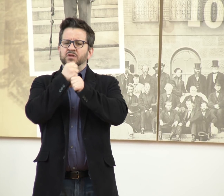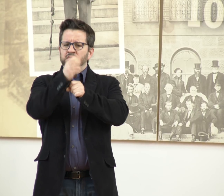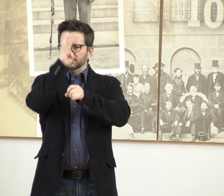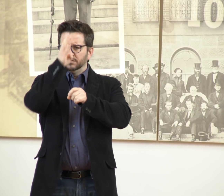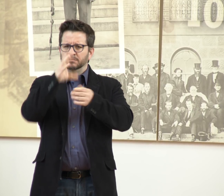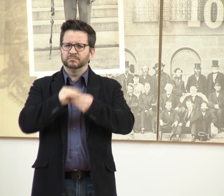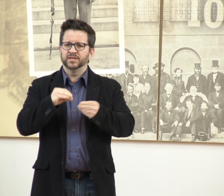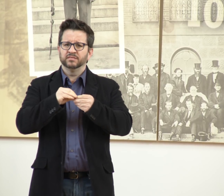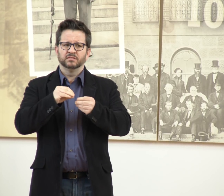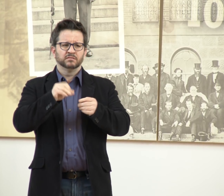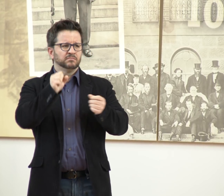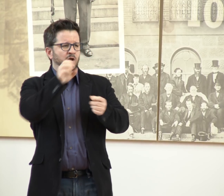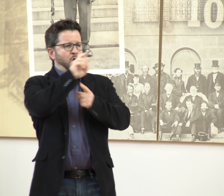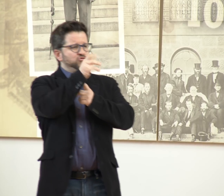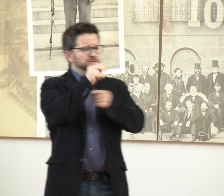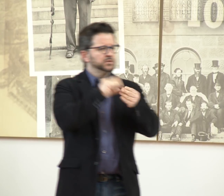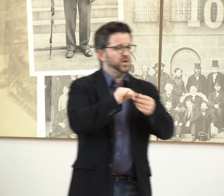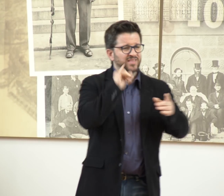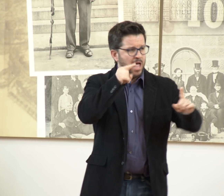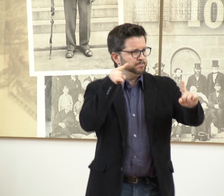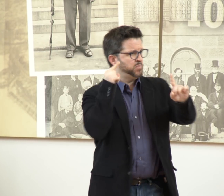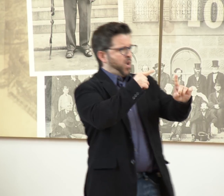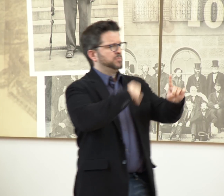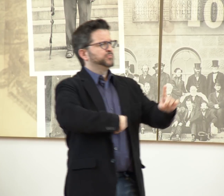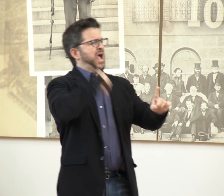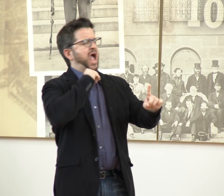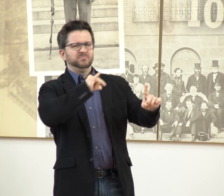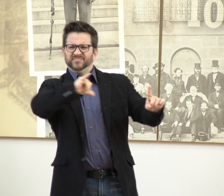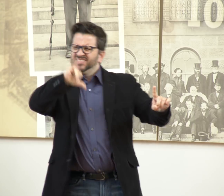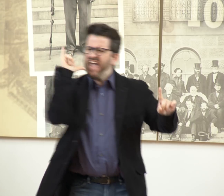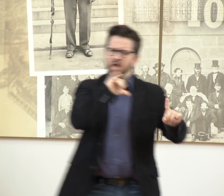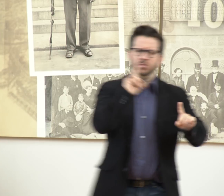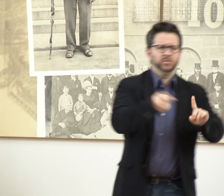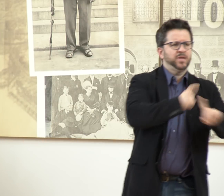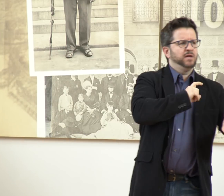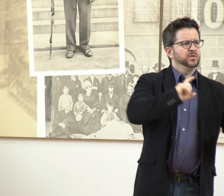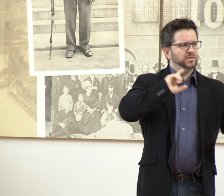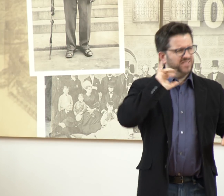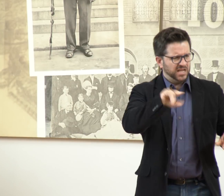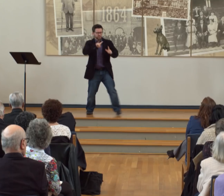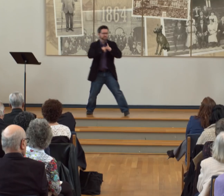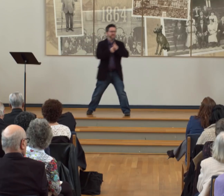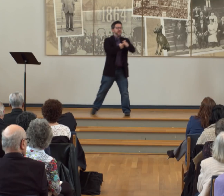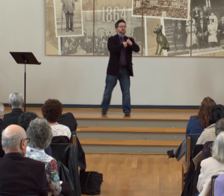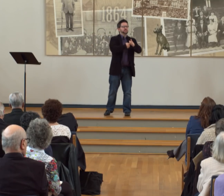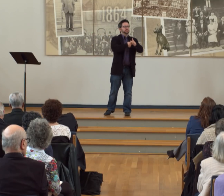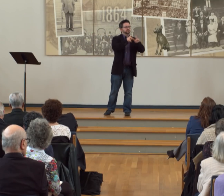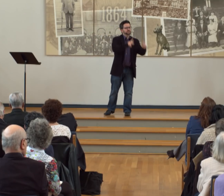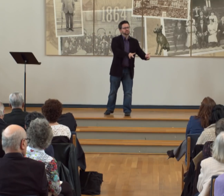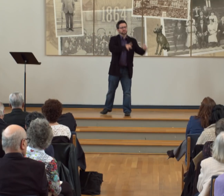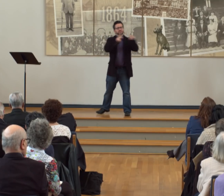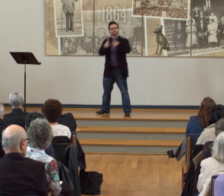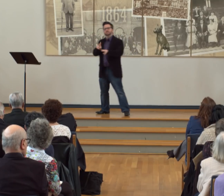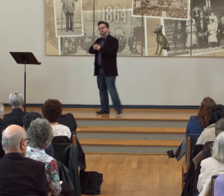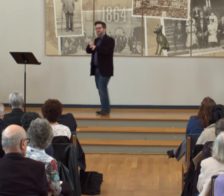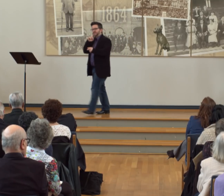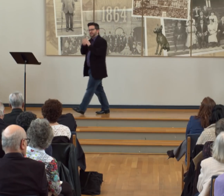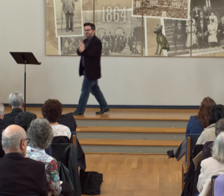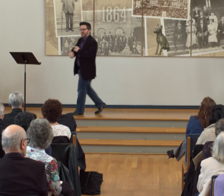pride. He is part of our own creation stories, an origin point that we look to, that hearkens to the